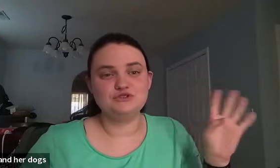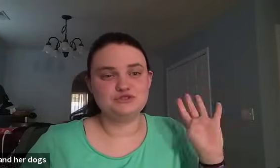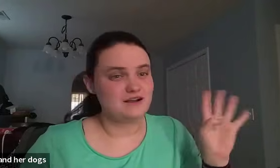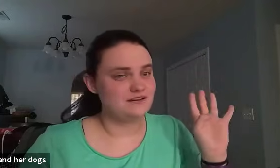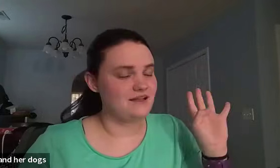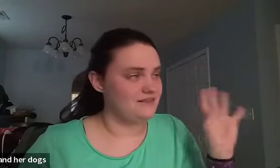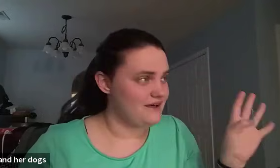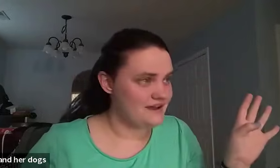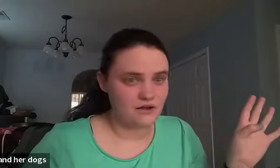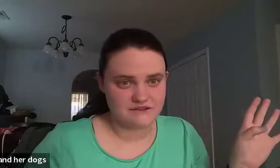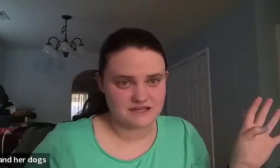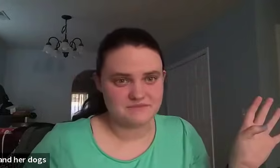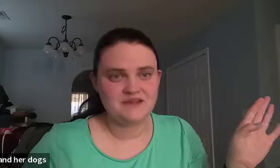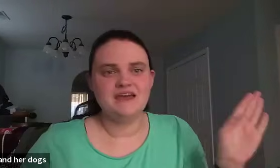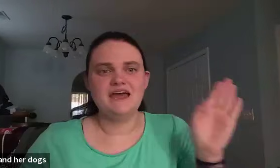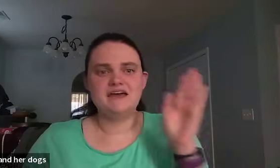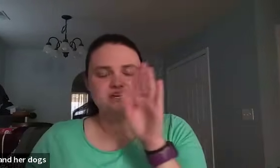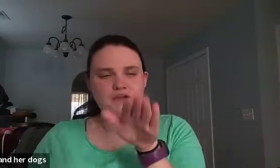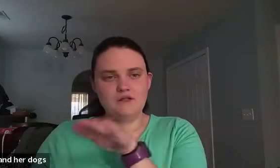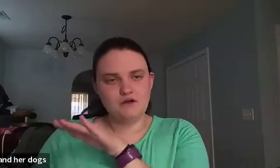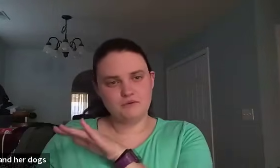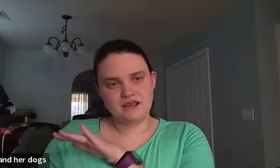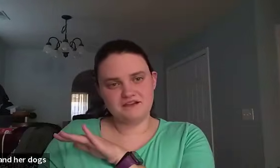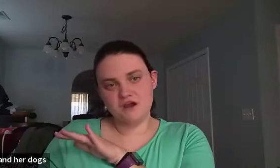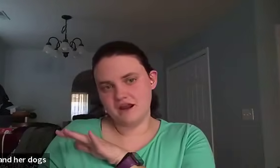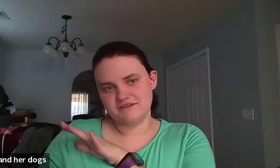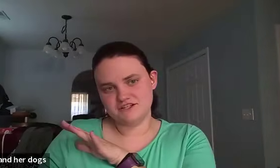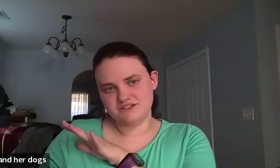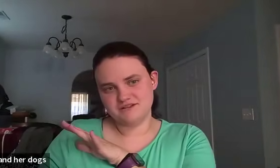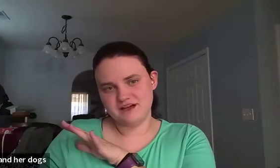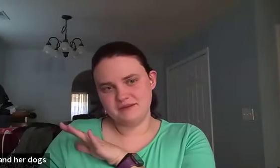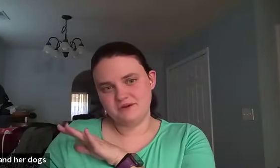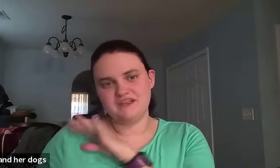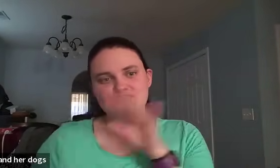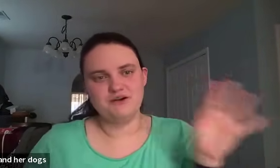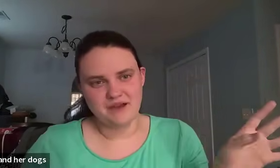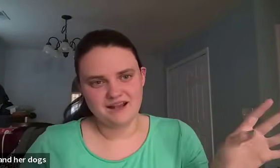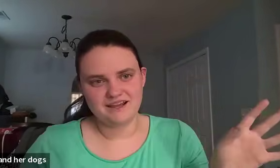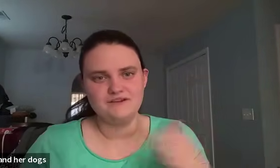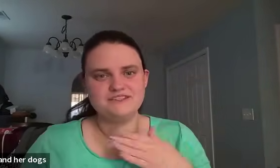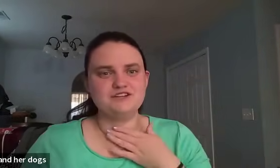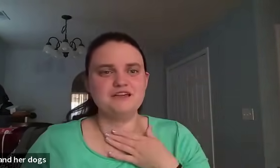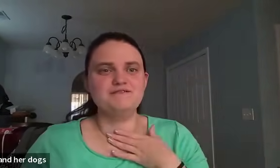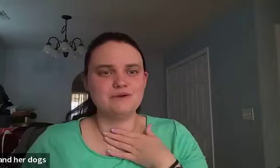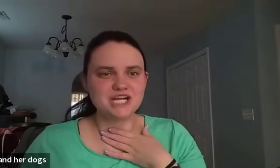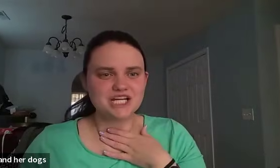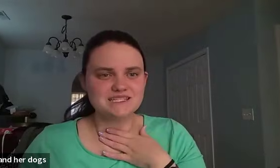you talk a lot all the time, and then you have a long break of not having to talk to a lot of people, and then you go back, and all of a sudden your like voice